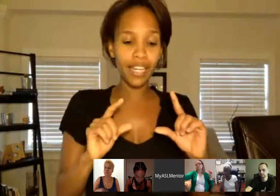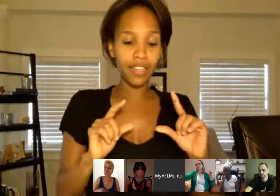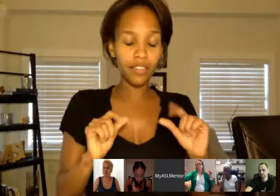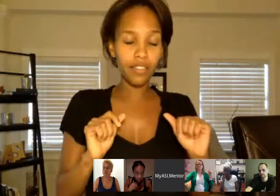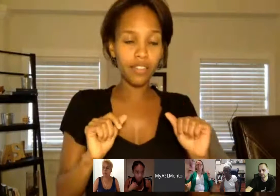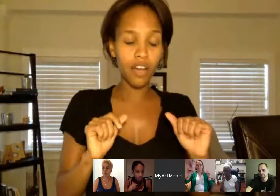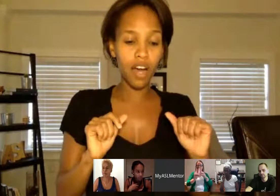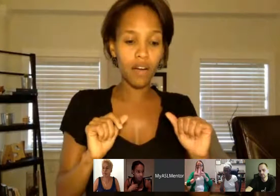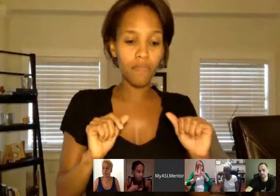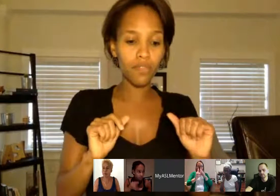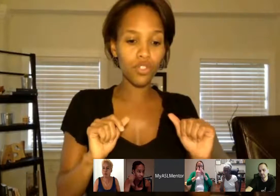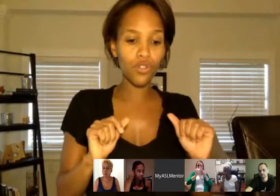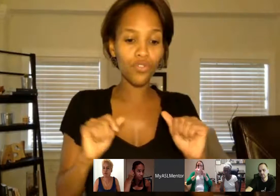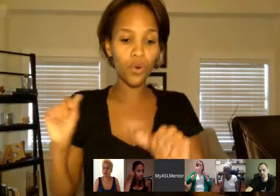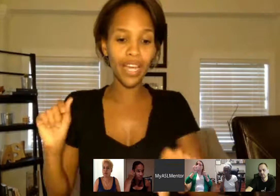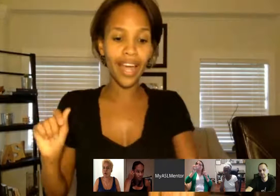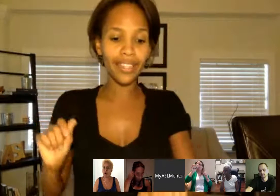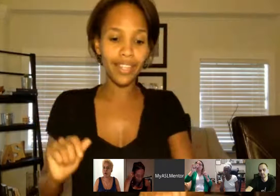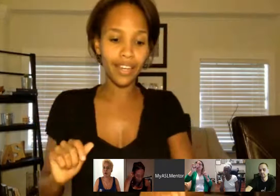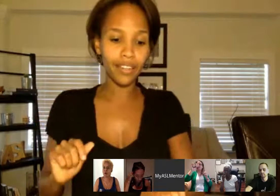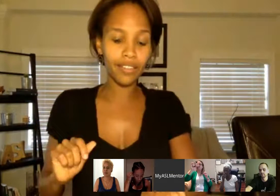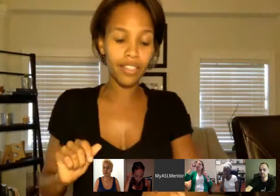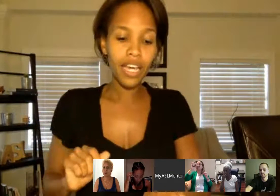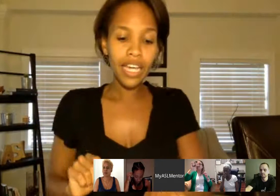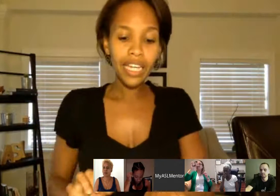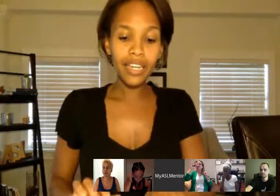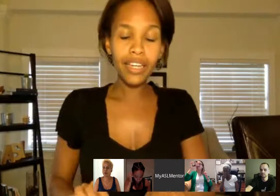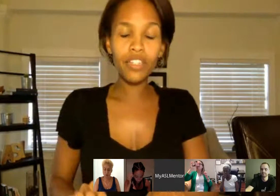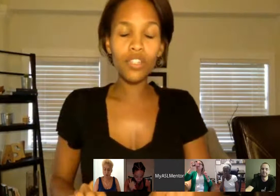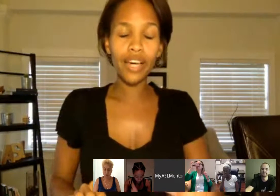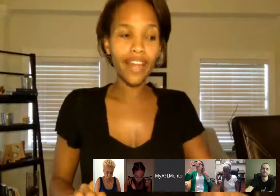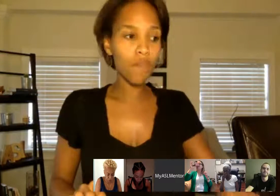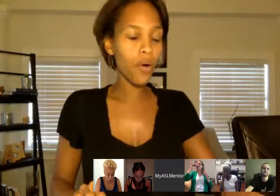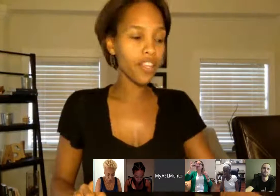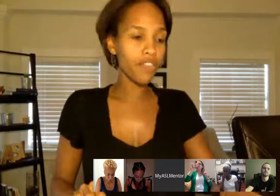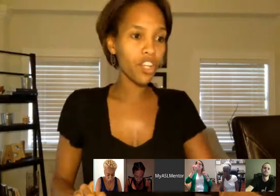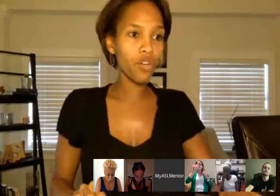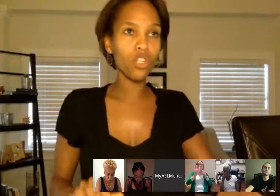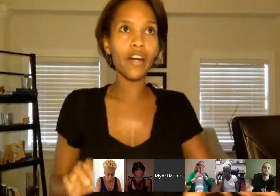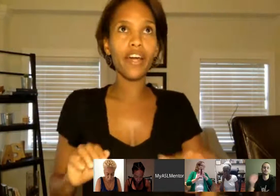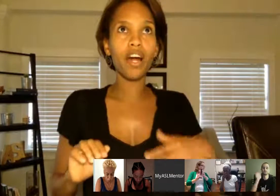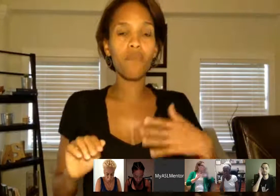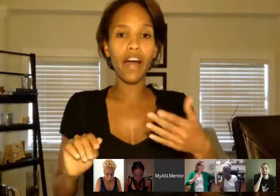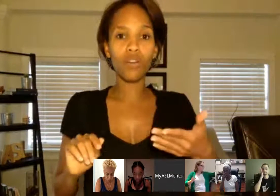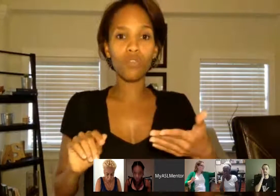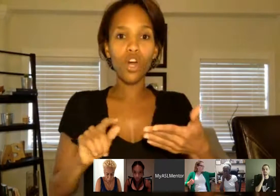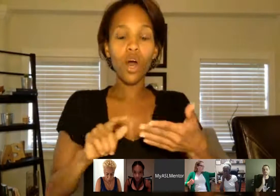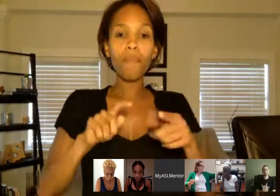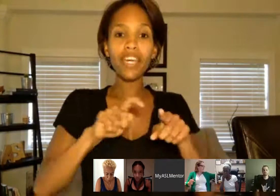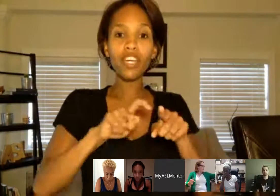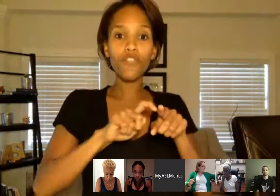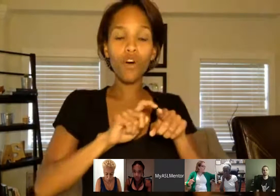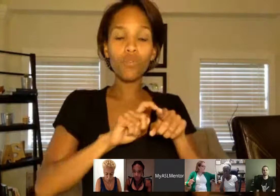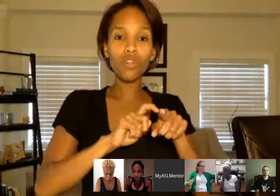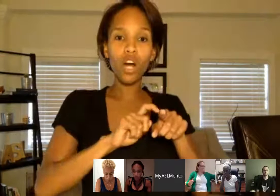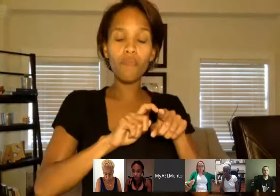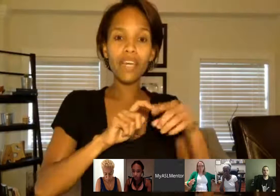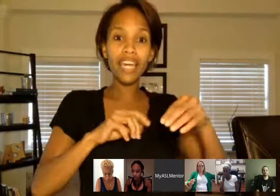45 seconds to 48 seconds. He is at that point in the video talking about